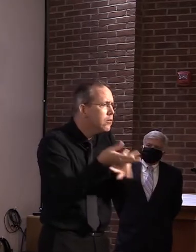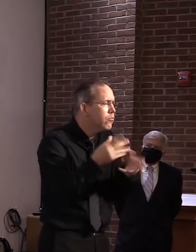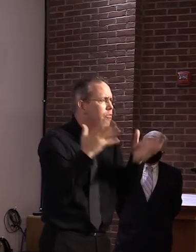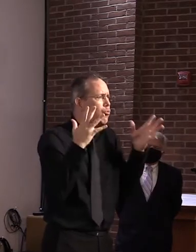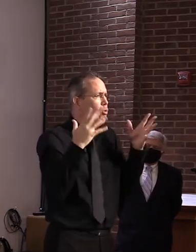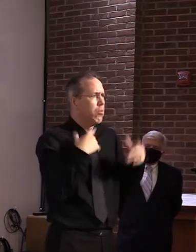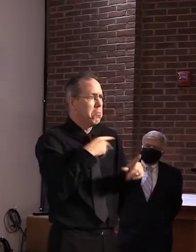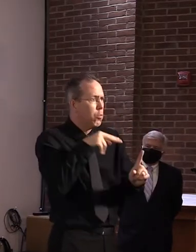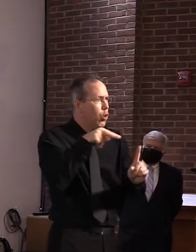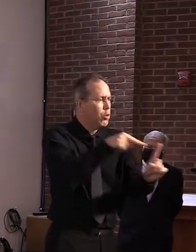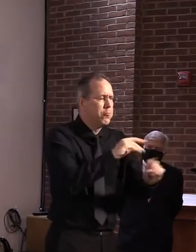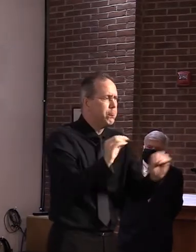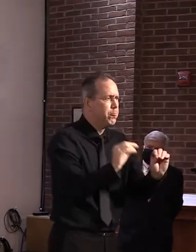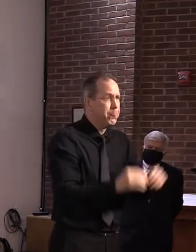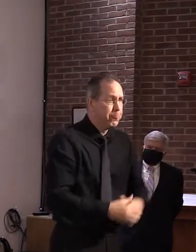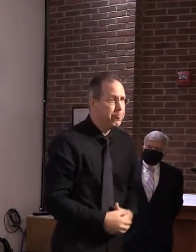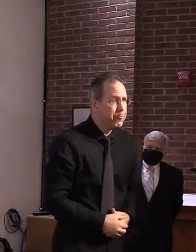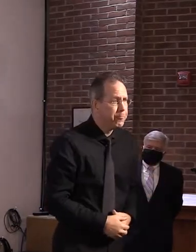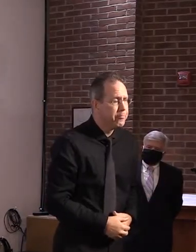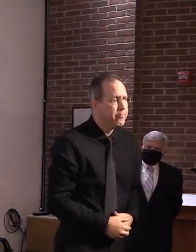sort.